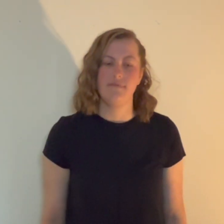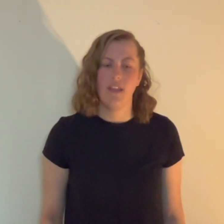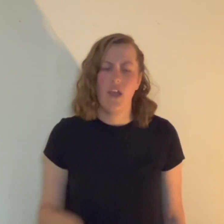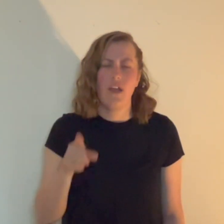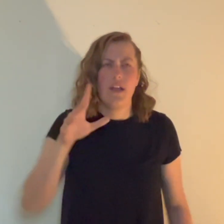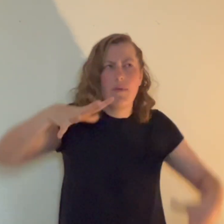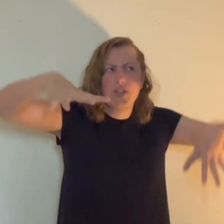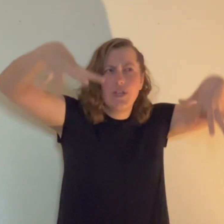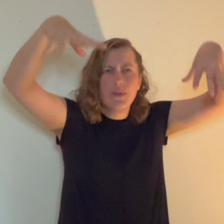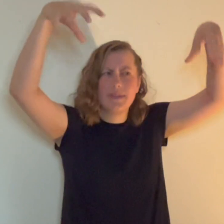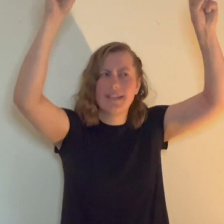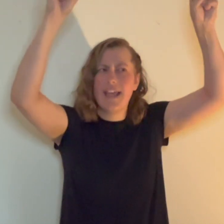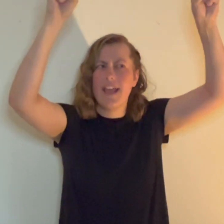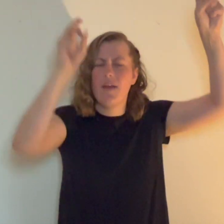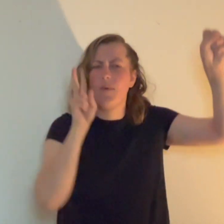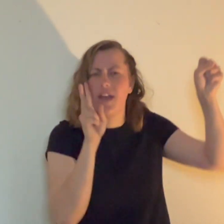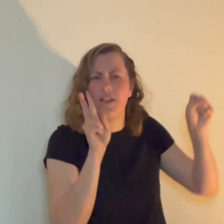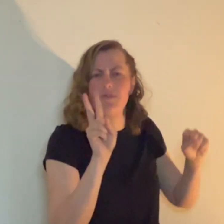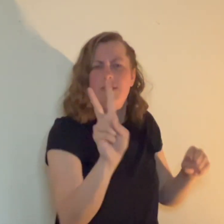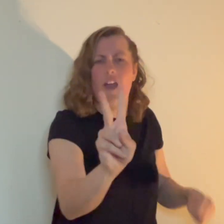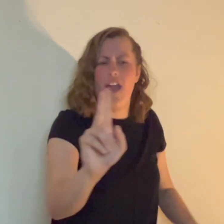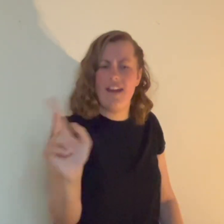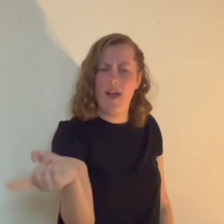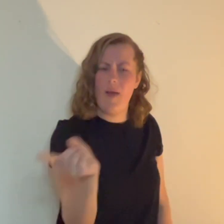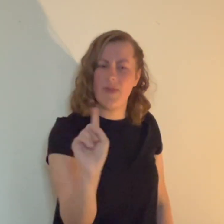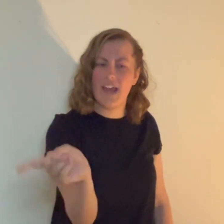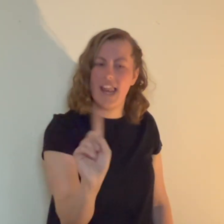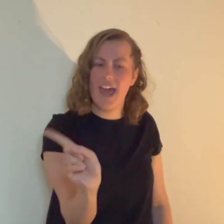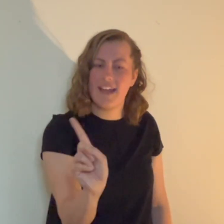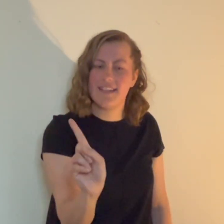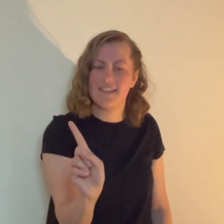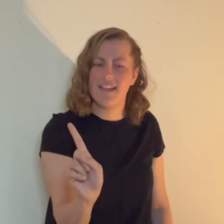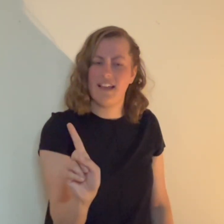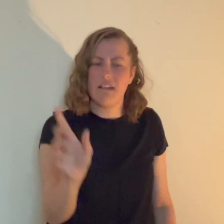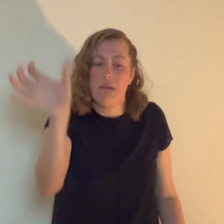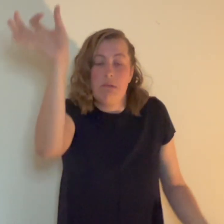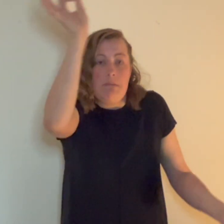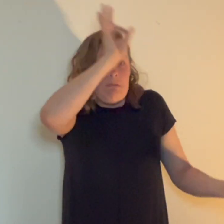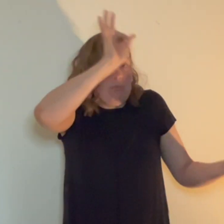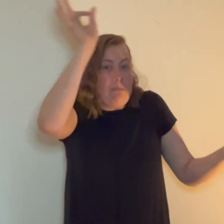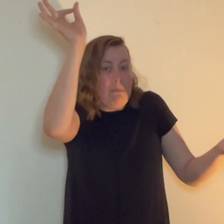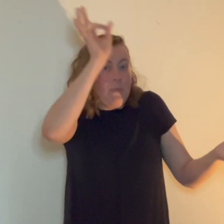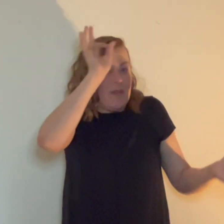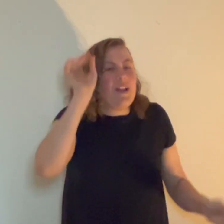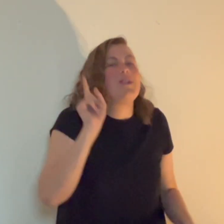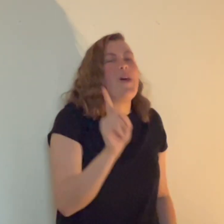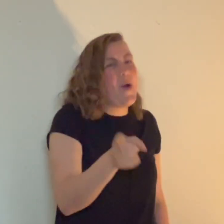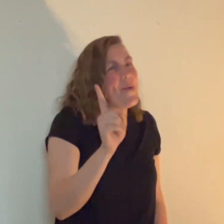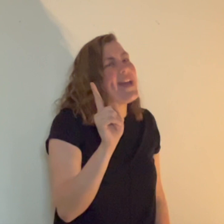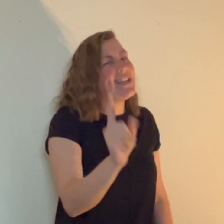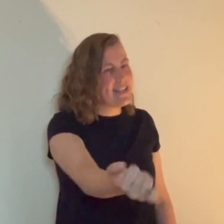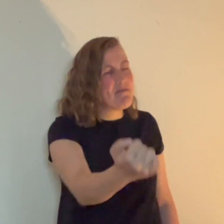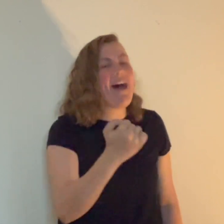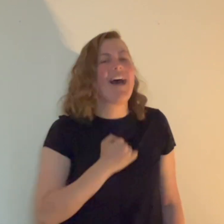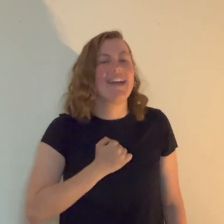What do you see when you turn out the light? I can't tell you, but I know it's mine